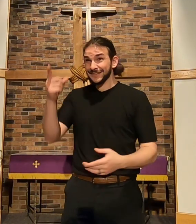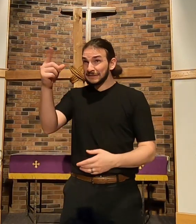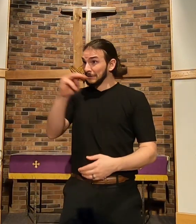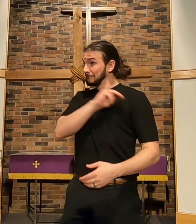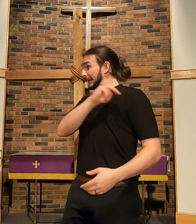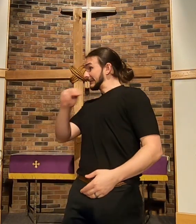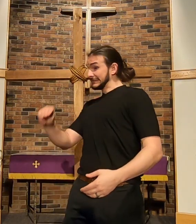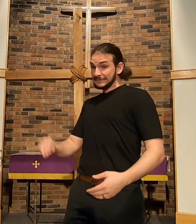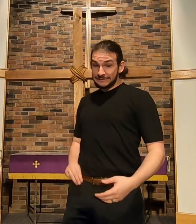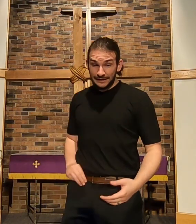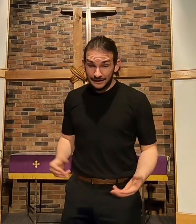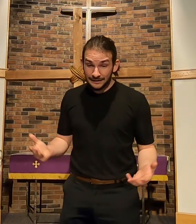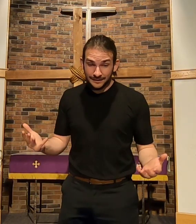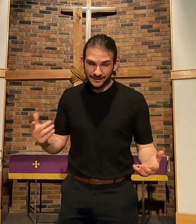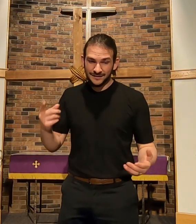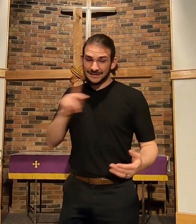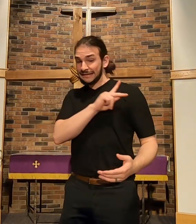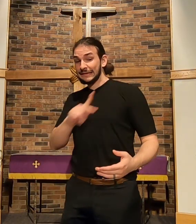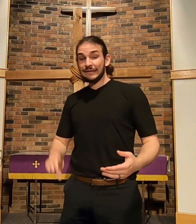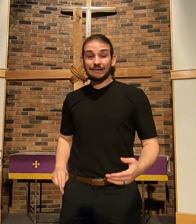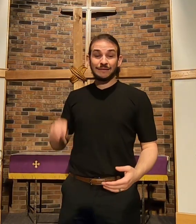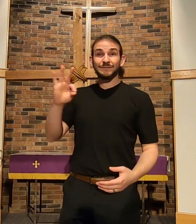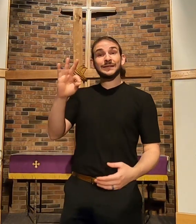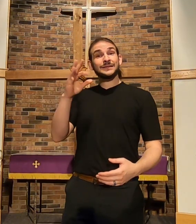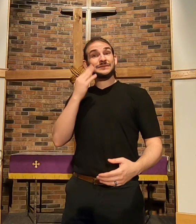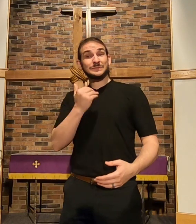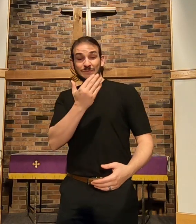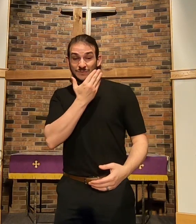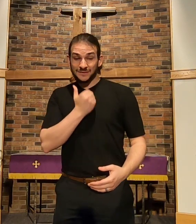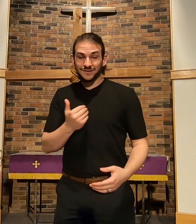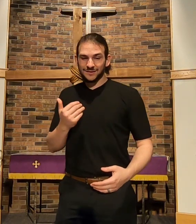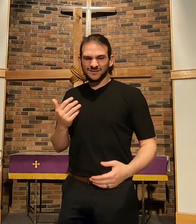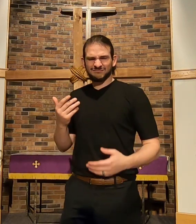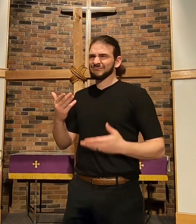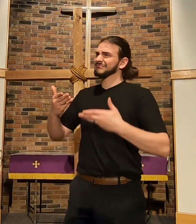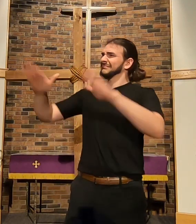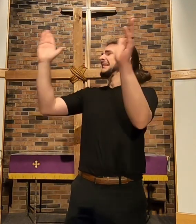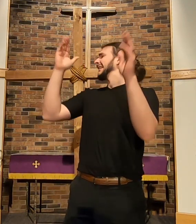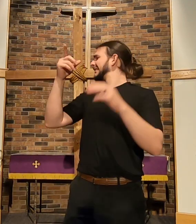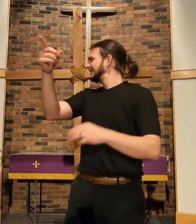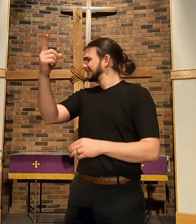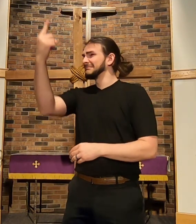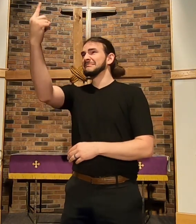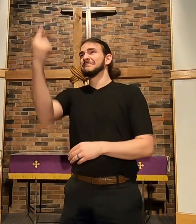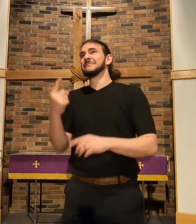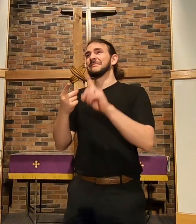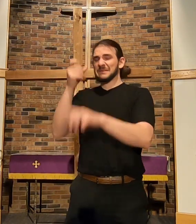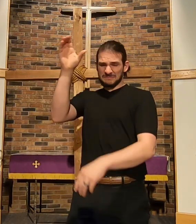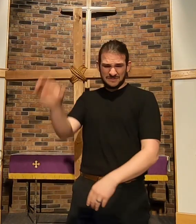the Messiah, the King of Israel, let him come down from the